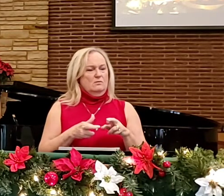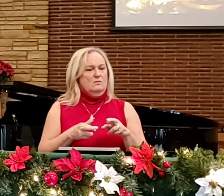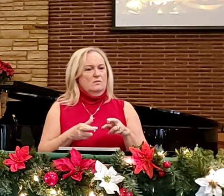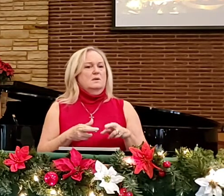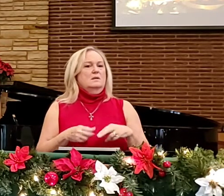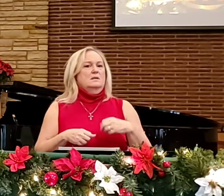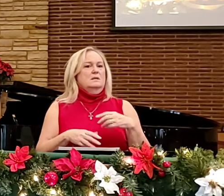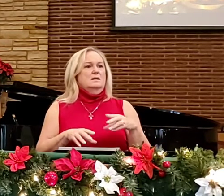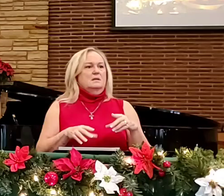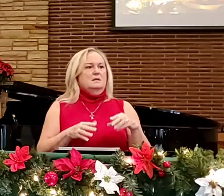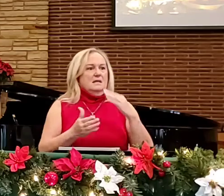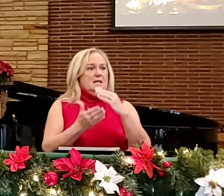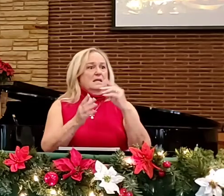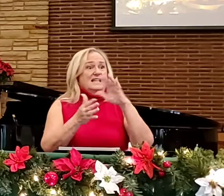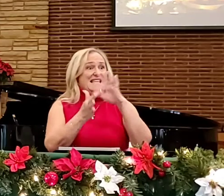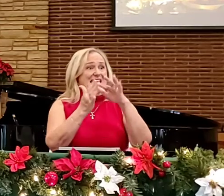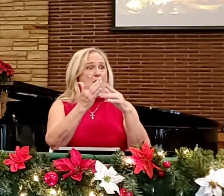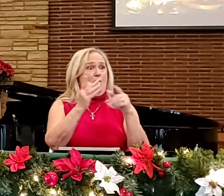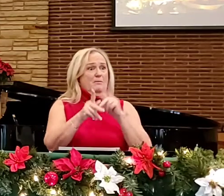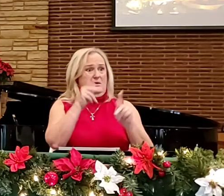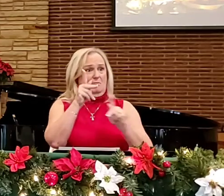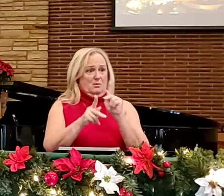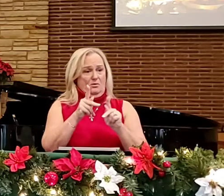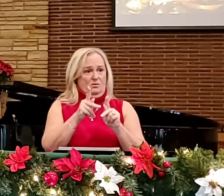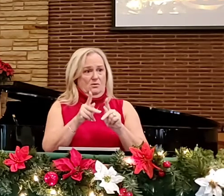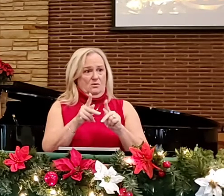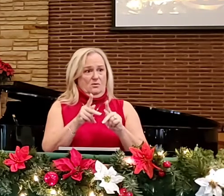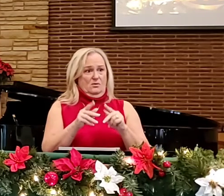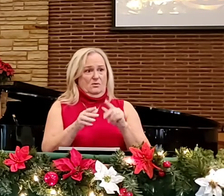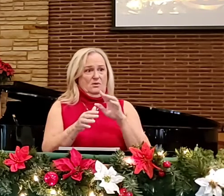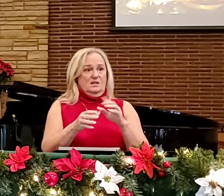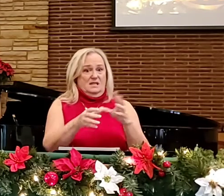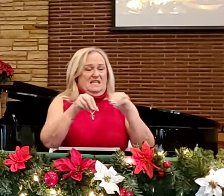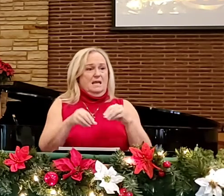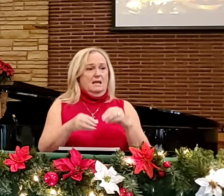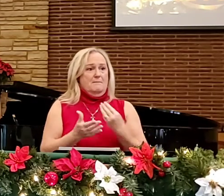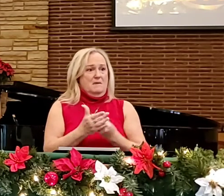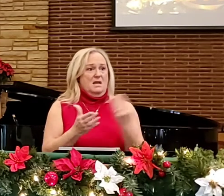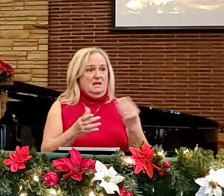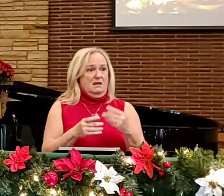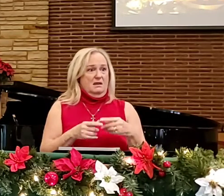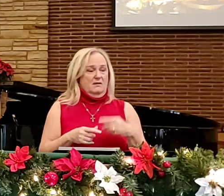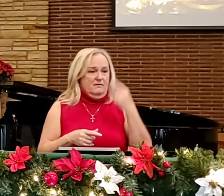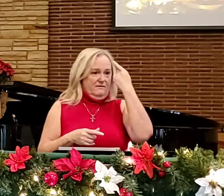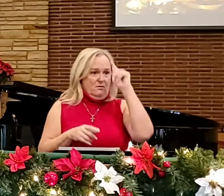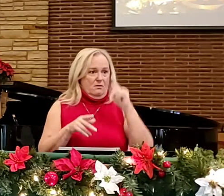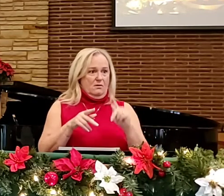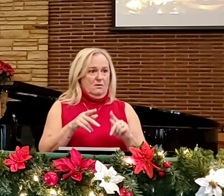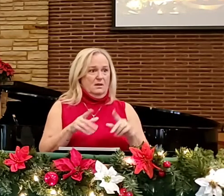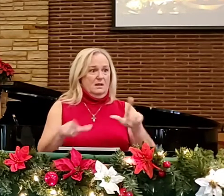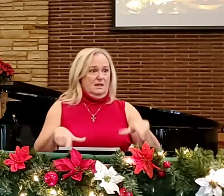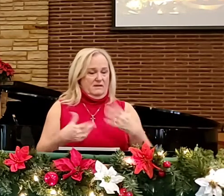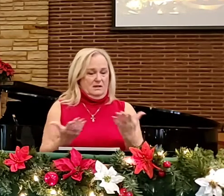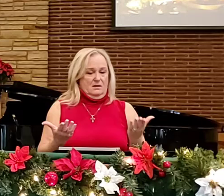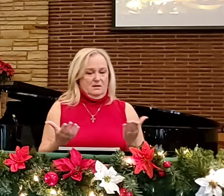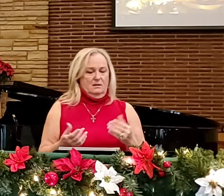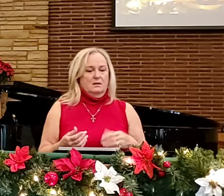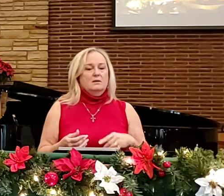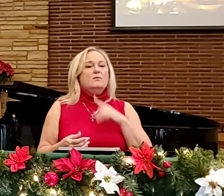to take a census, to take a tax. the